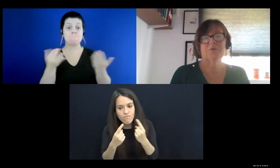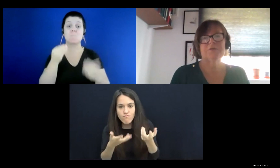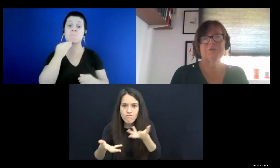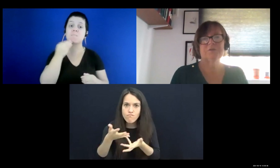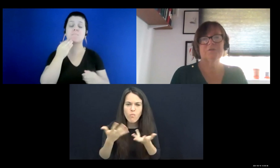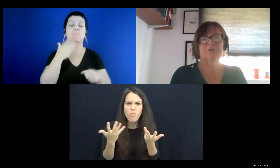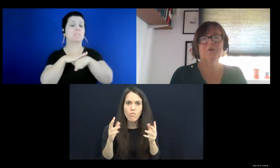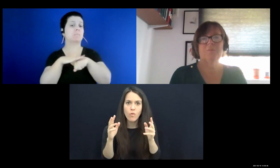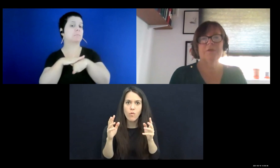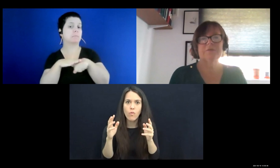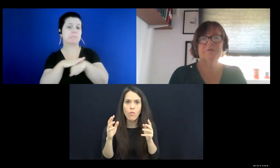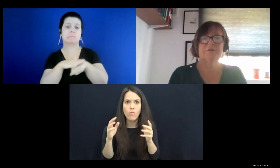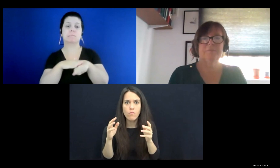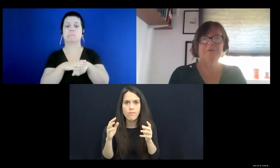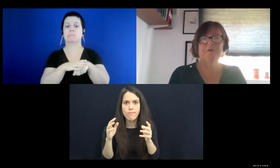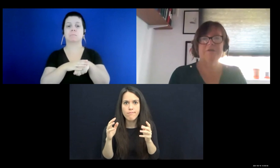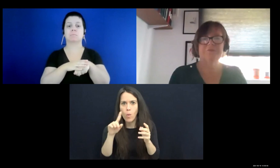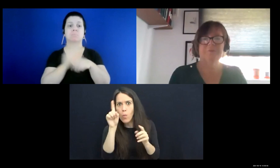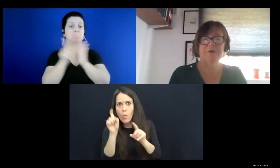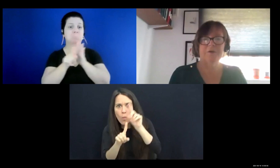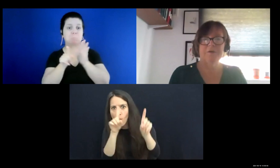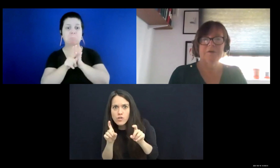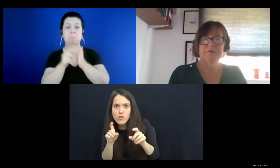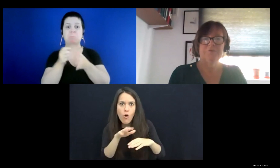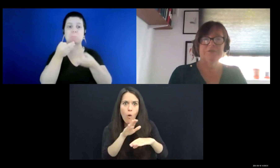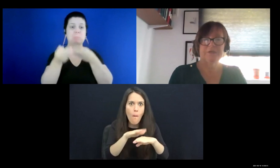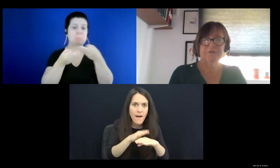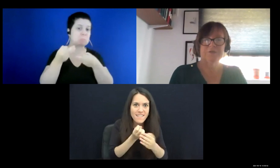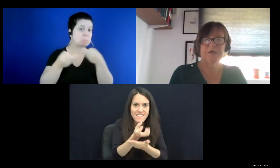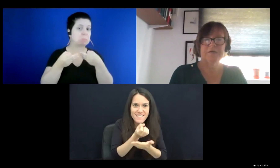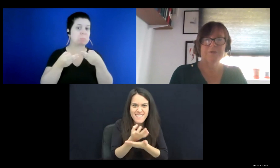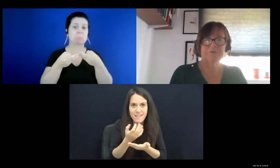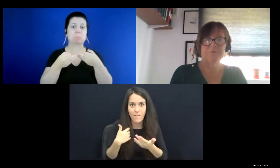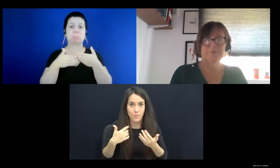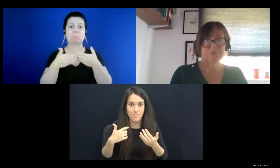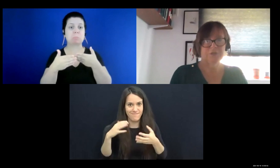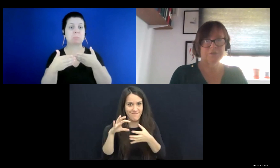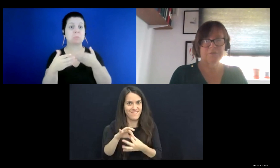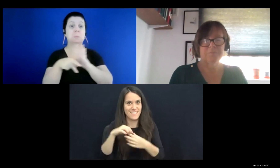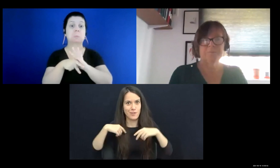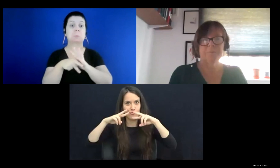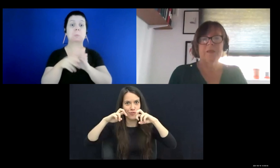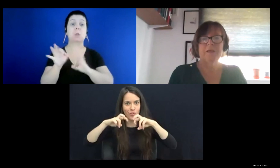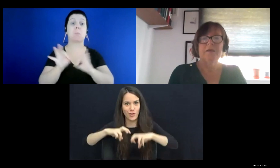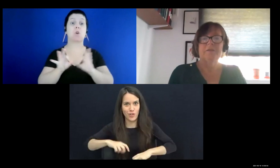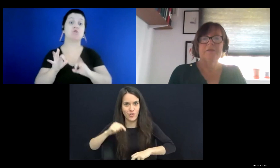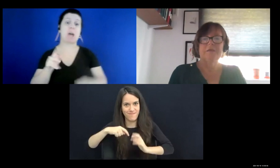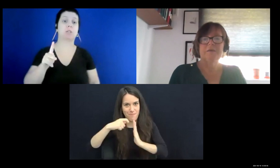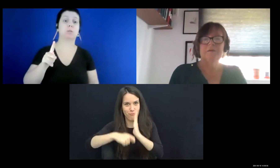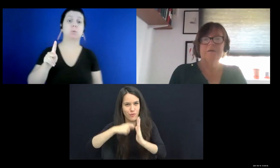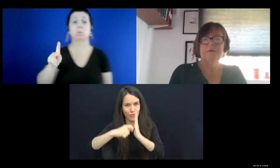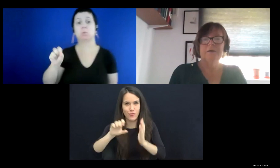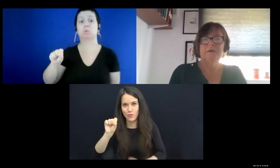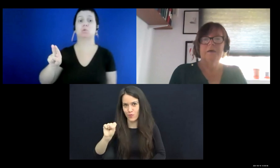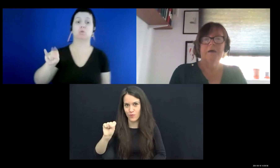implications and questions and comments that may arise from our research as part of the project.